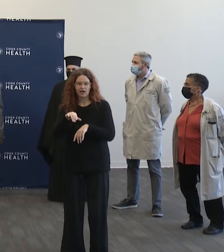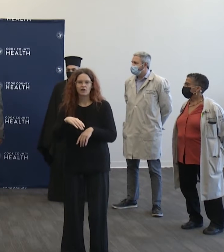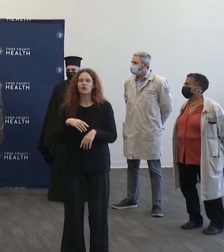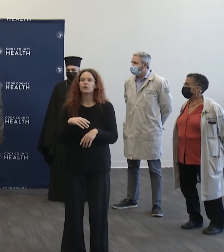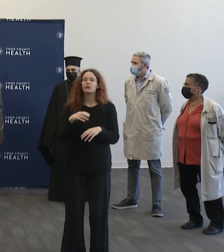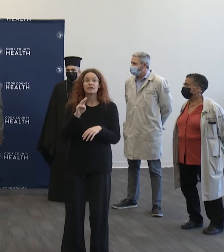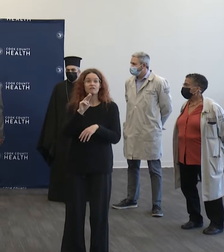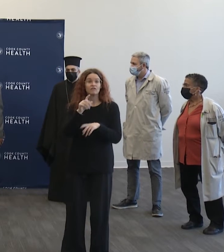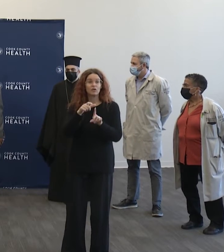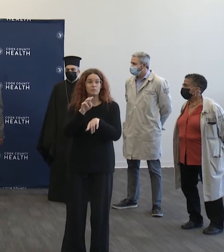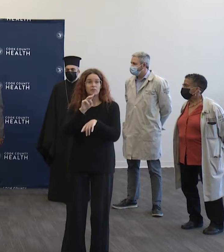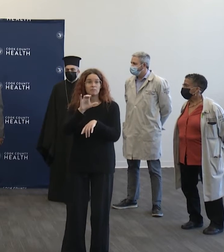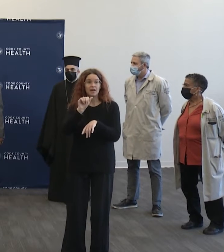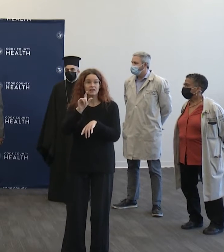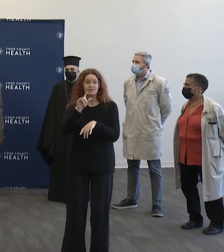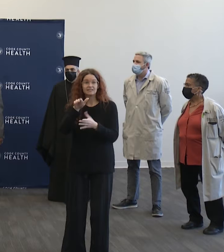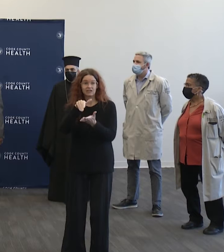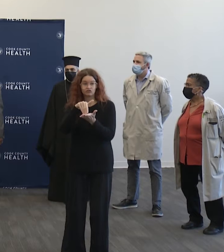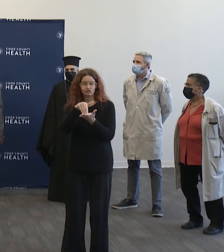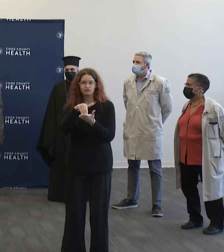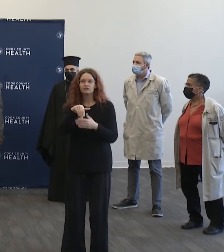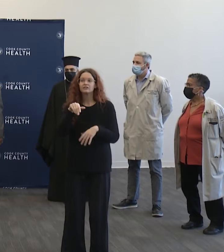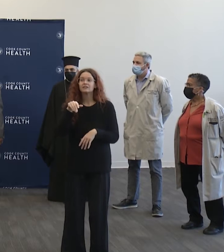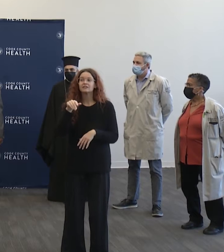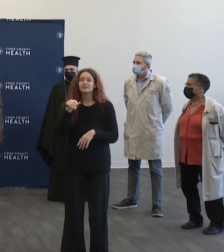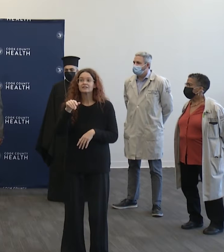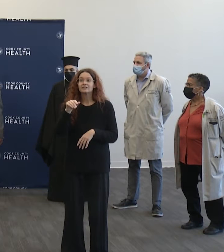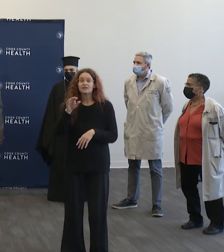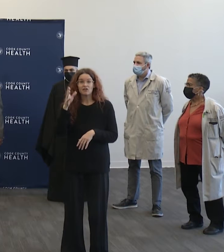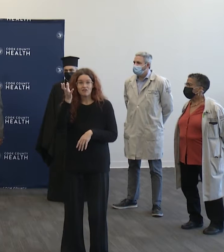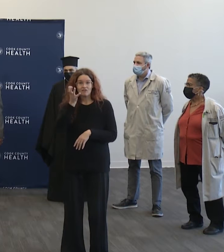the Mecca Center. Father